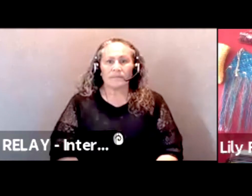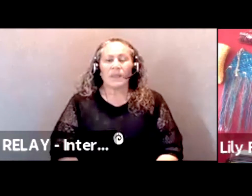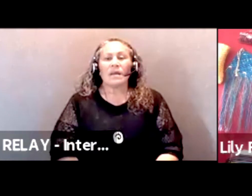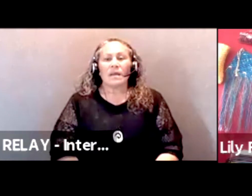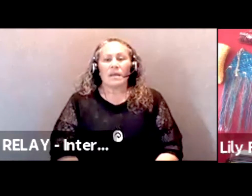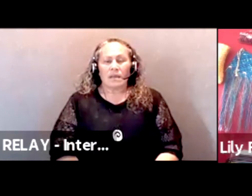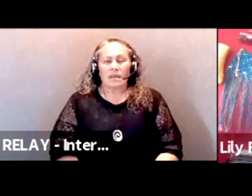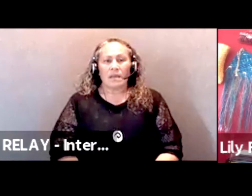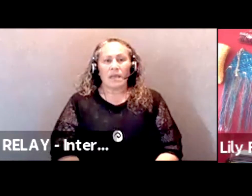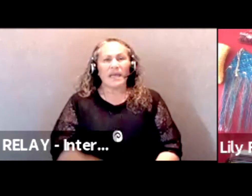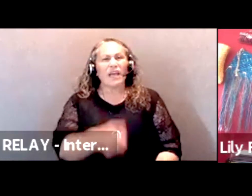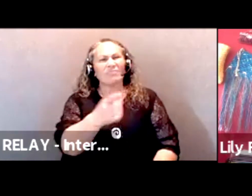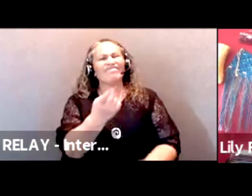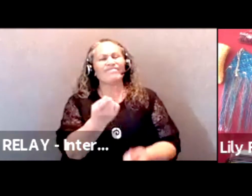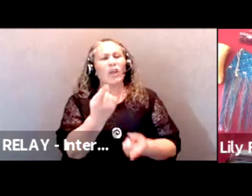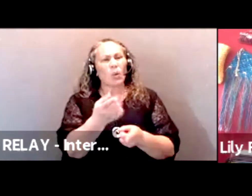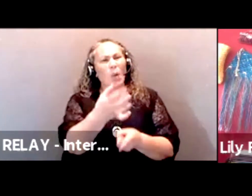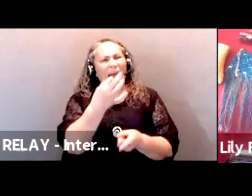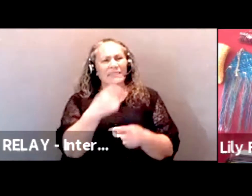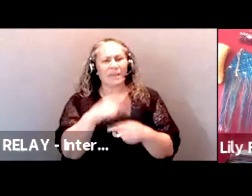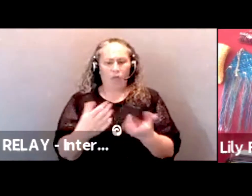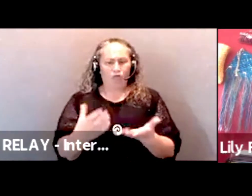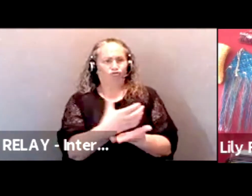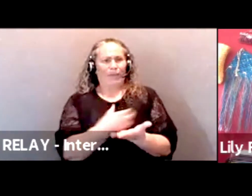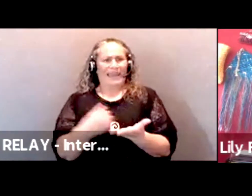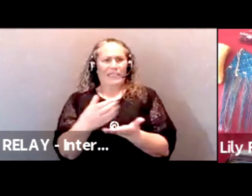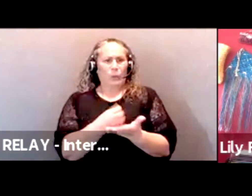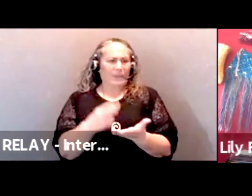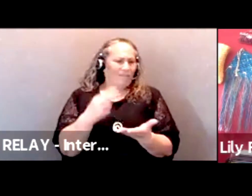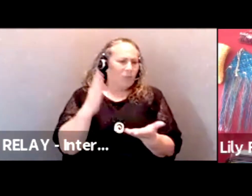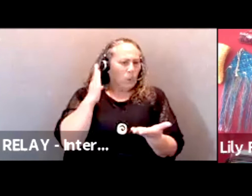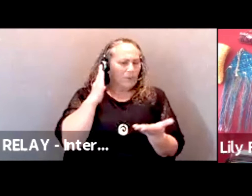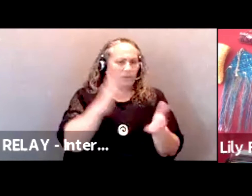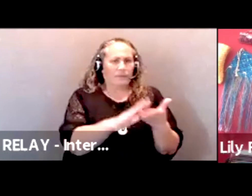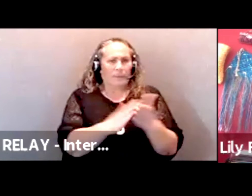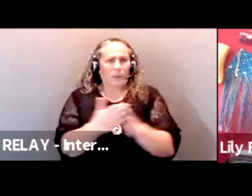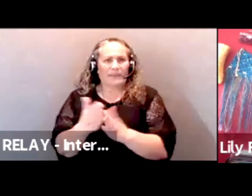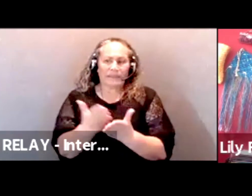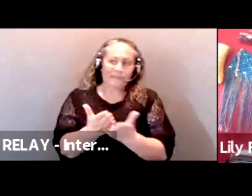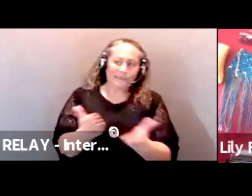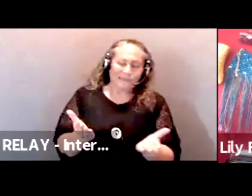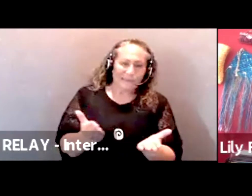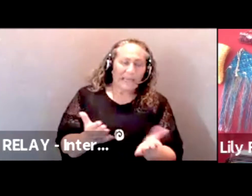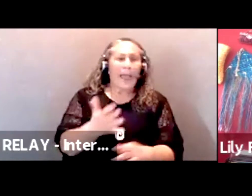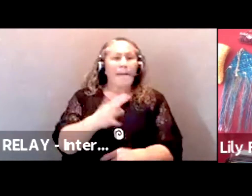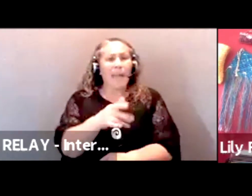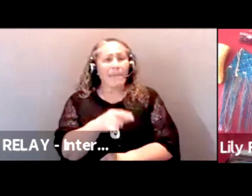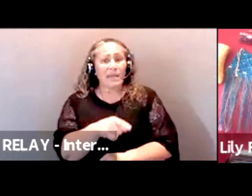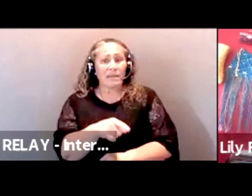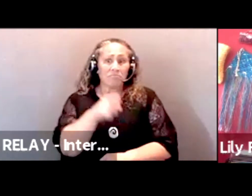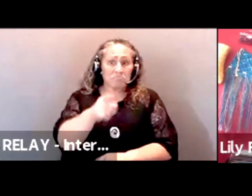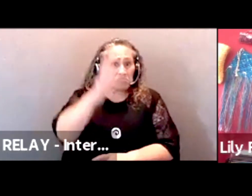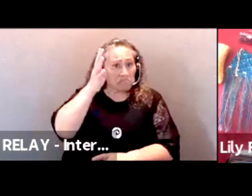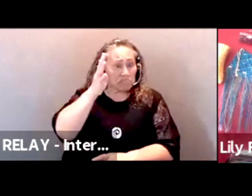terms of resources for the deaf community, I think that might be something that maybe Tania knows